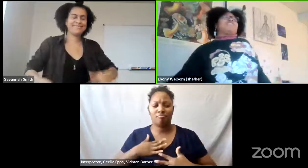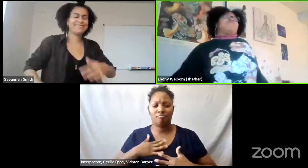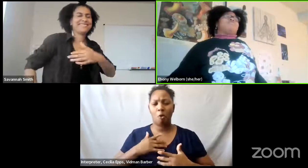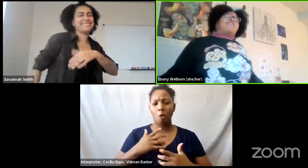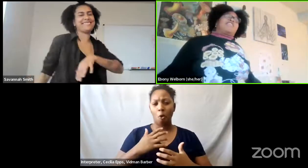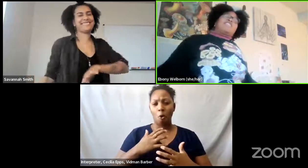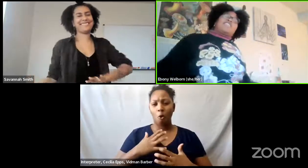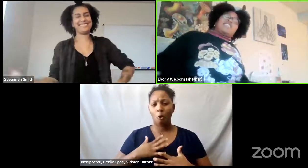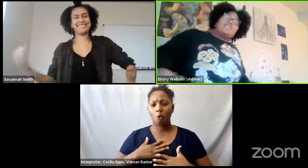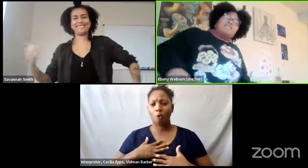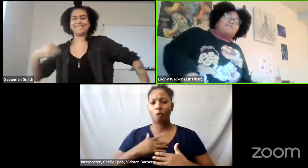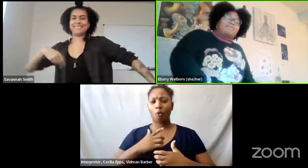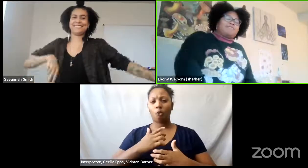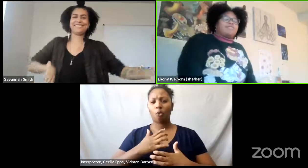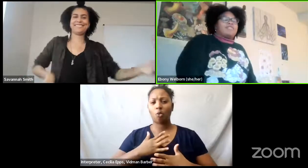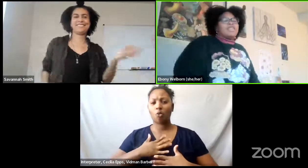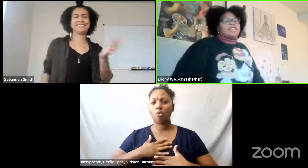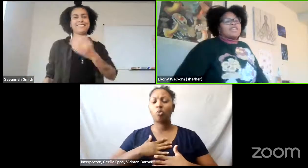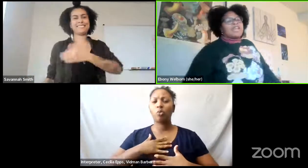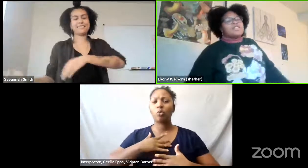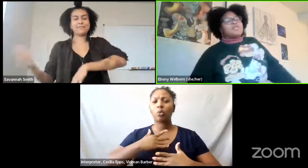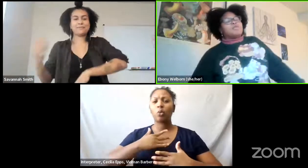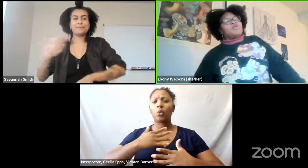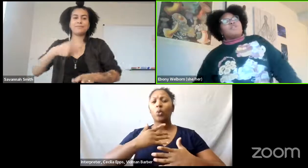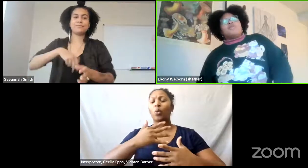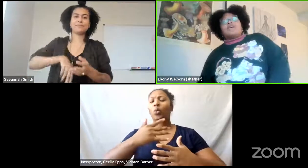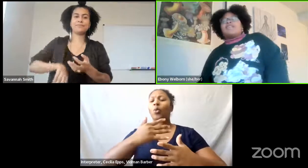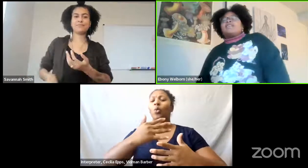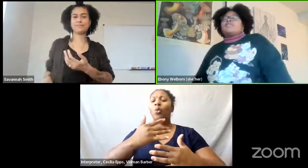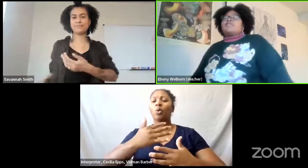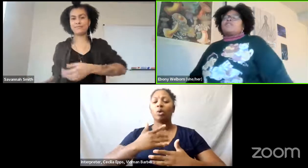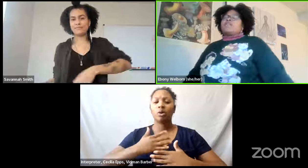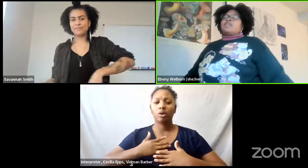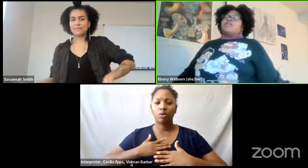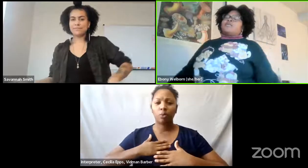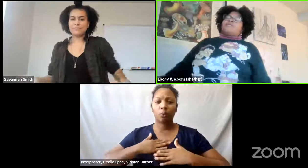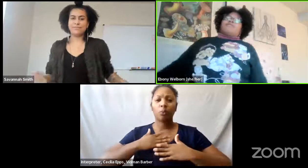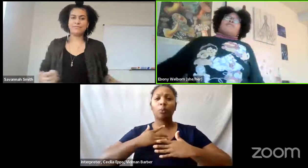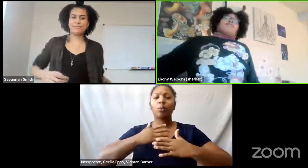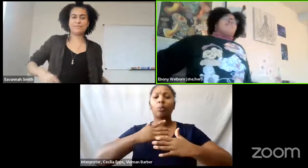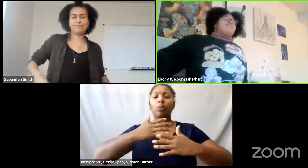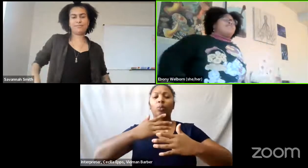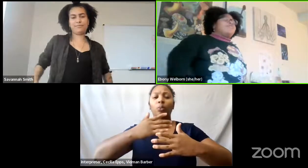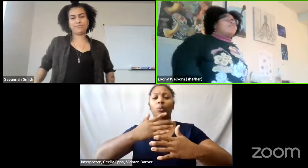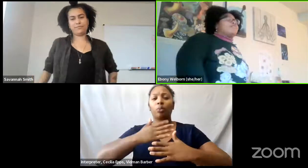Take some deep breaths as you're moving your body.